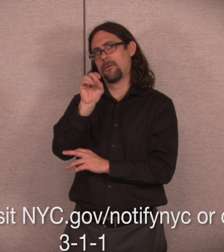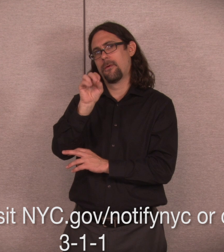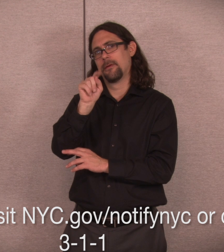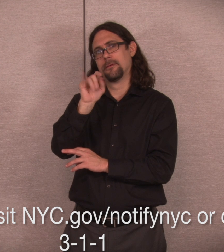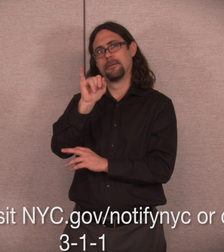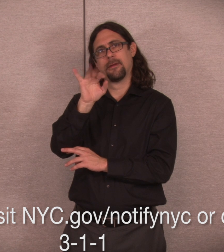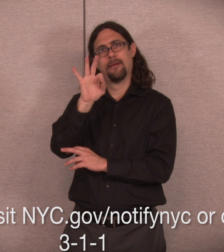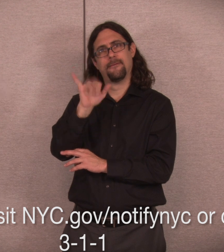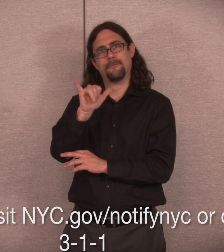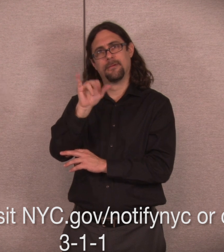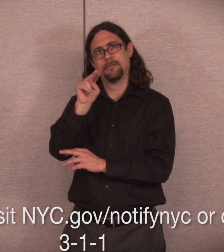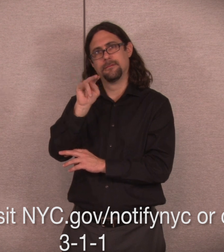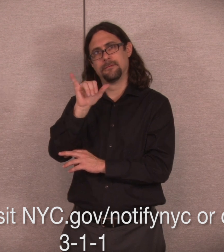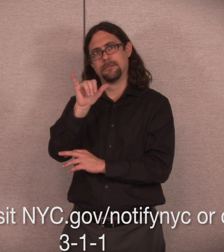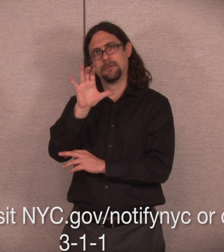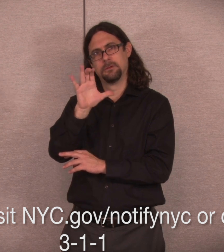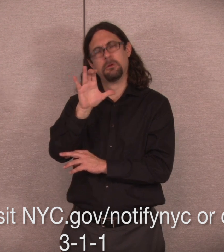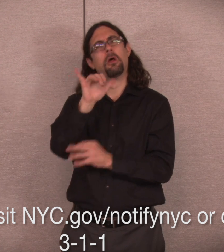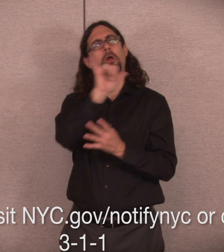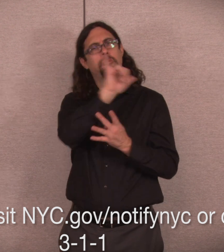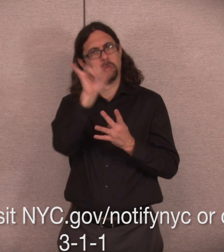NYC.gov/notify NYC or call 311.